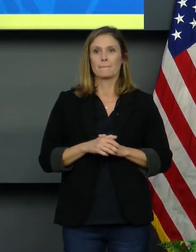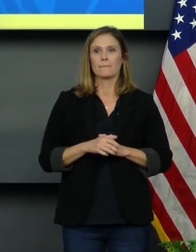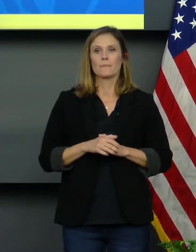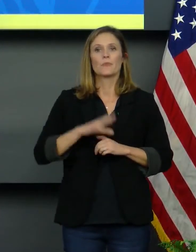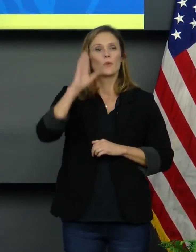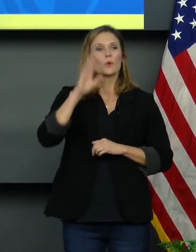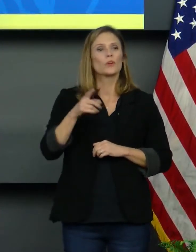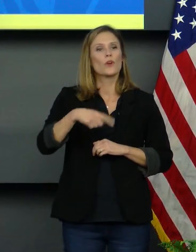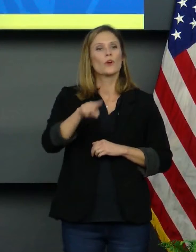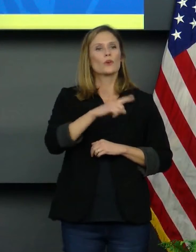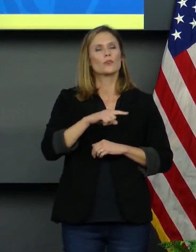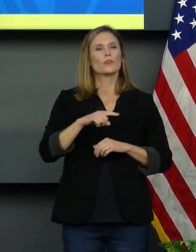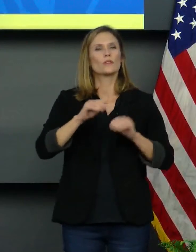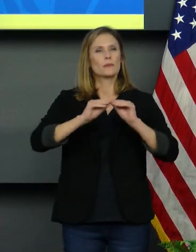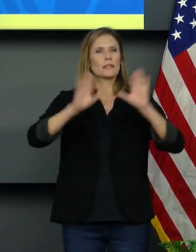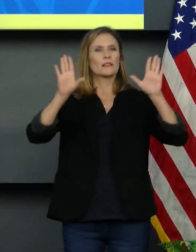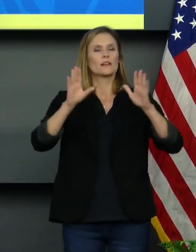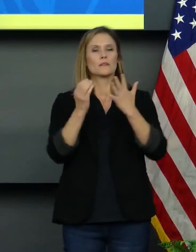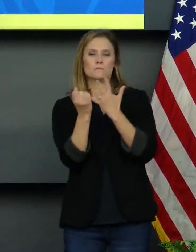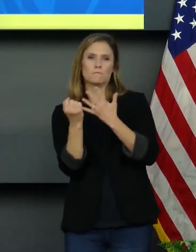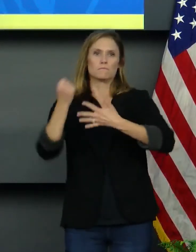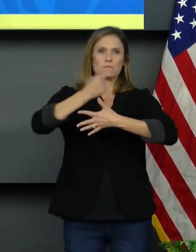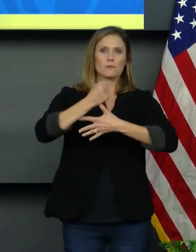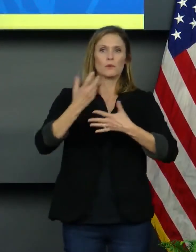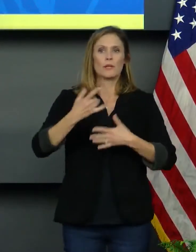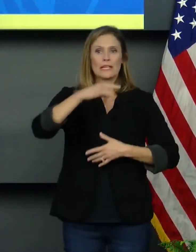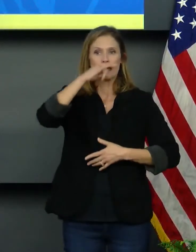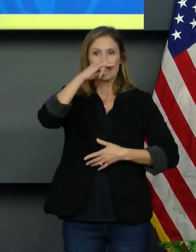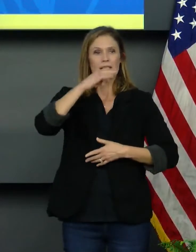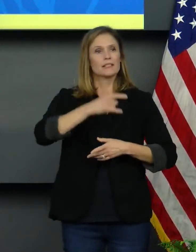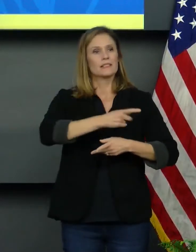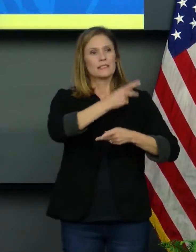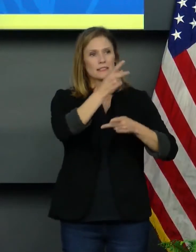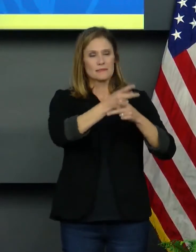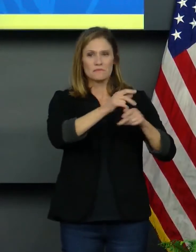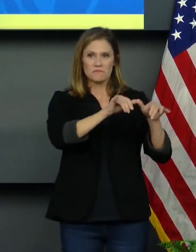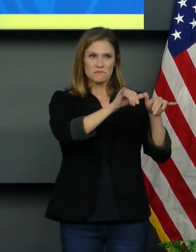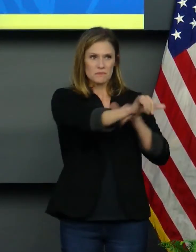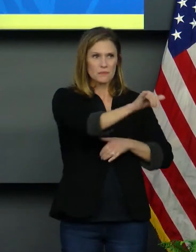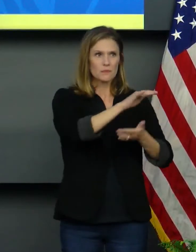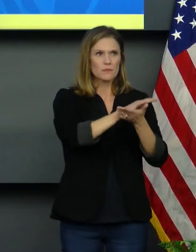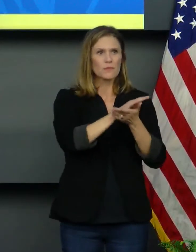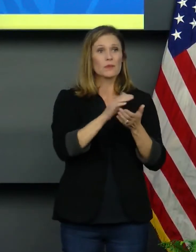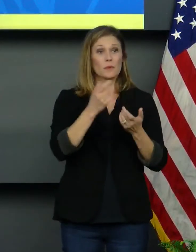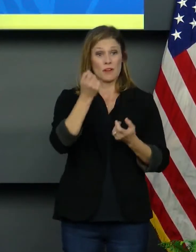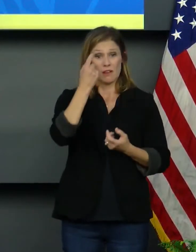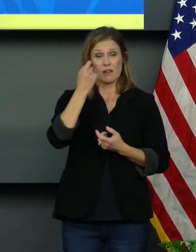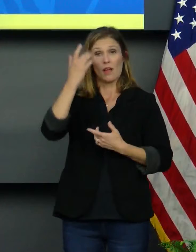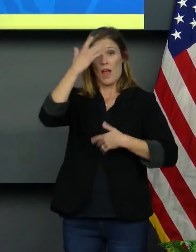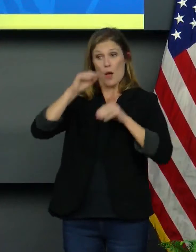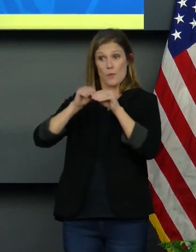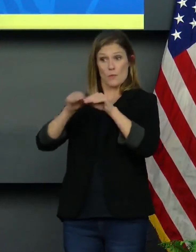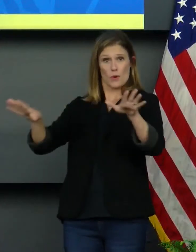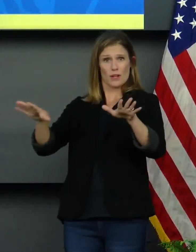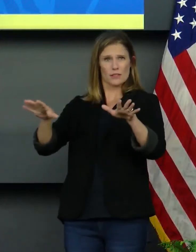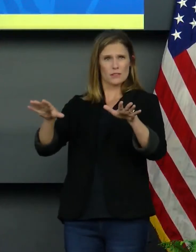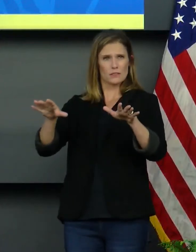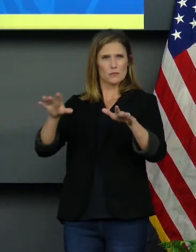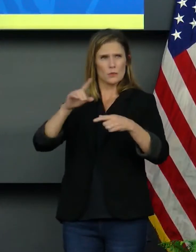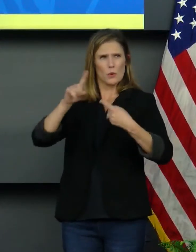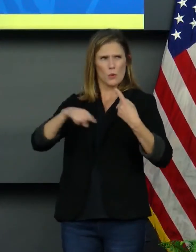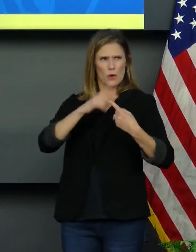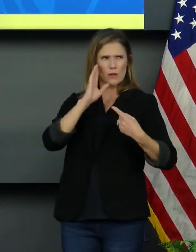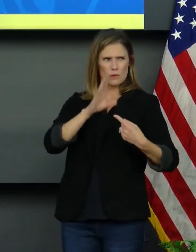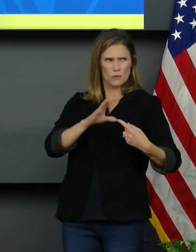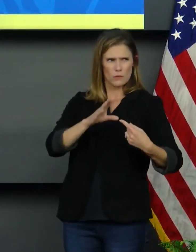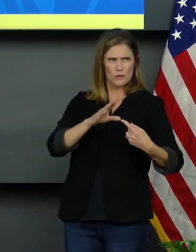We know you guys have made it clear the number one priority is to keep kids in schools, but with these outbreaks, at what point what point do the schools have to